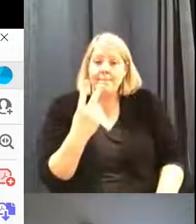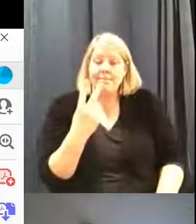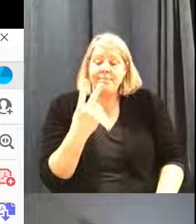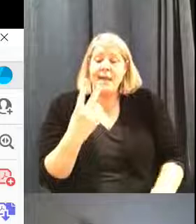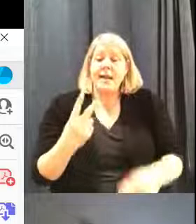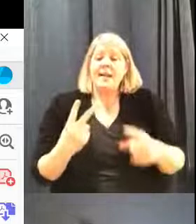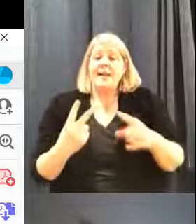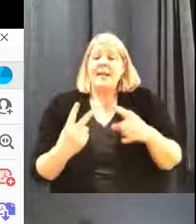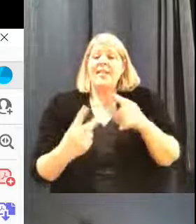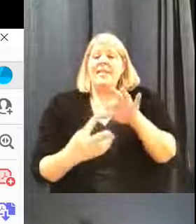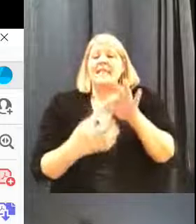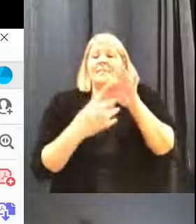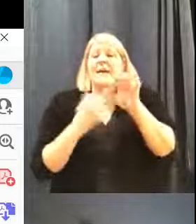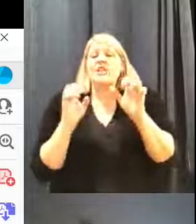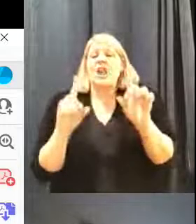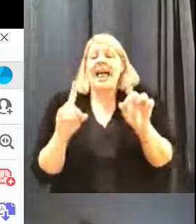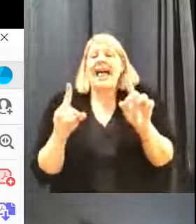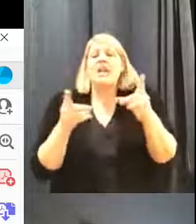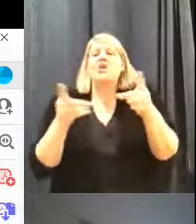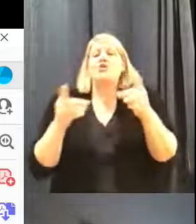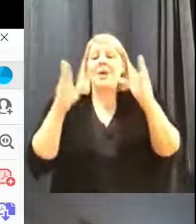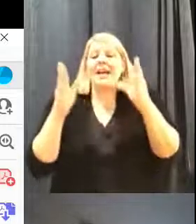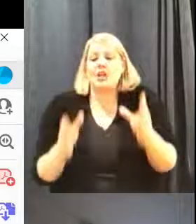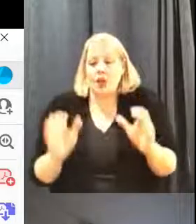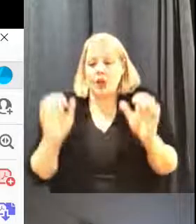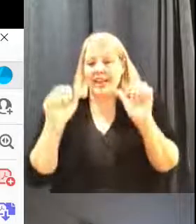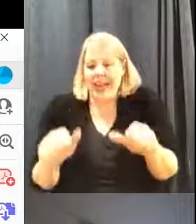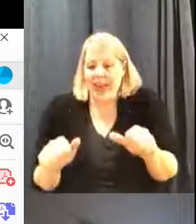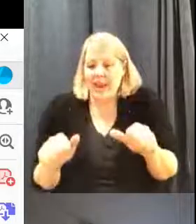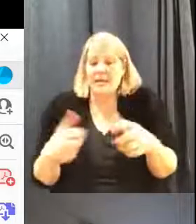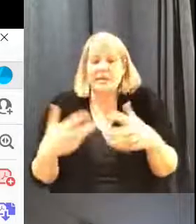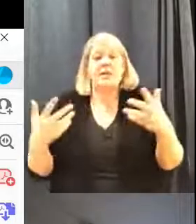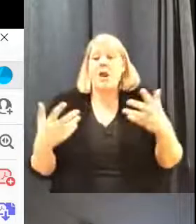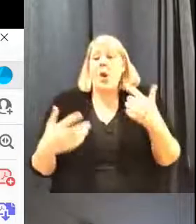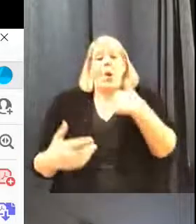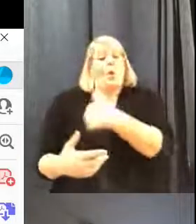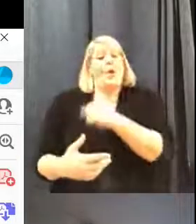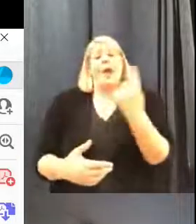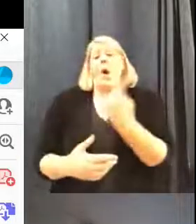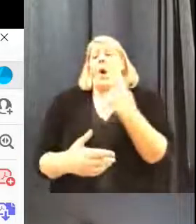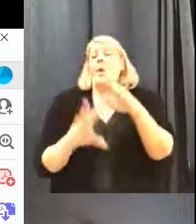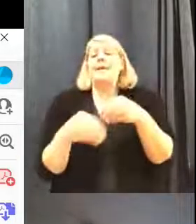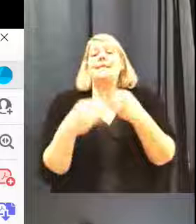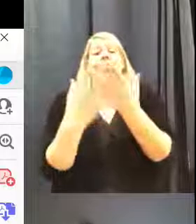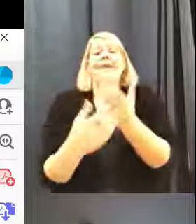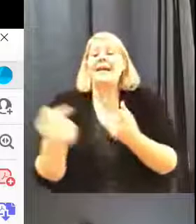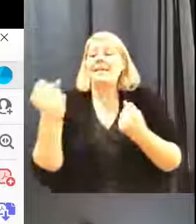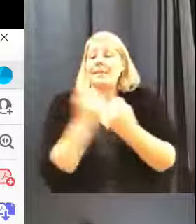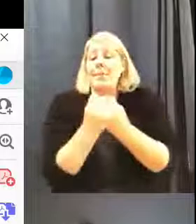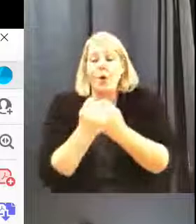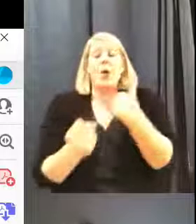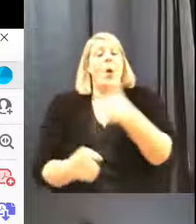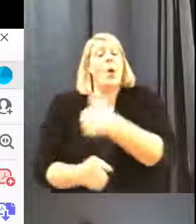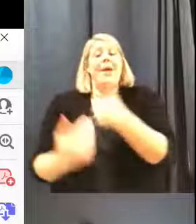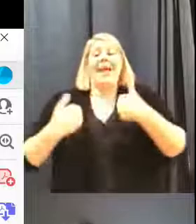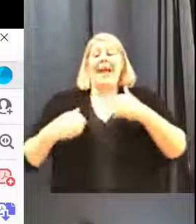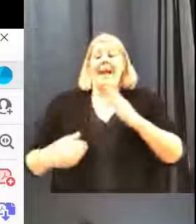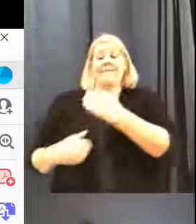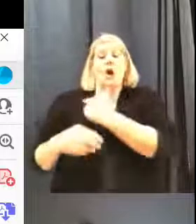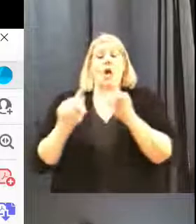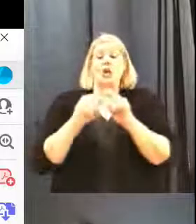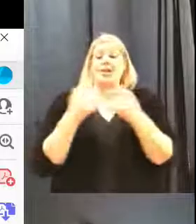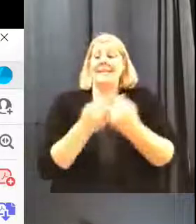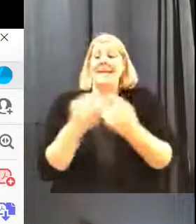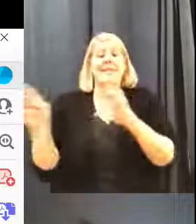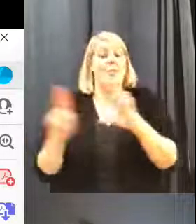director. So depending on what the person's need is, there's always support. We always have our team ready to answer questions